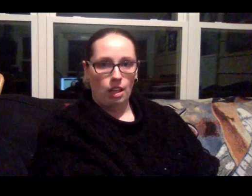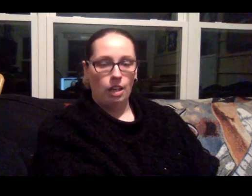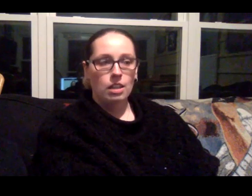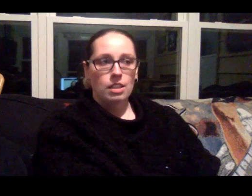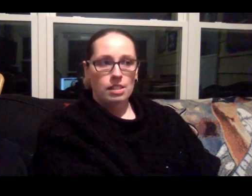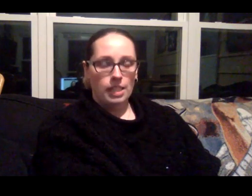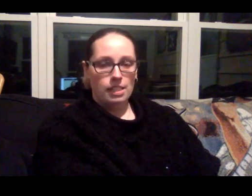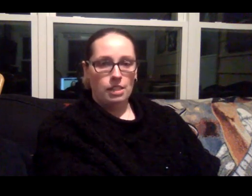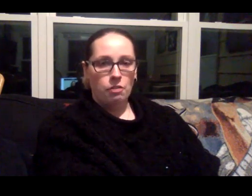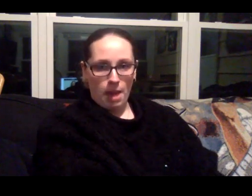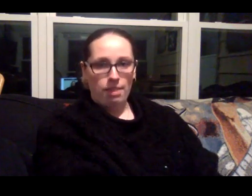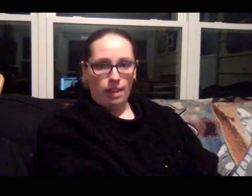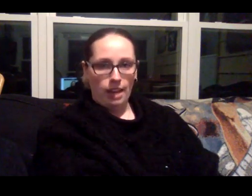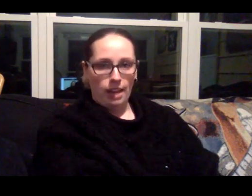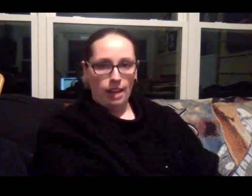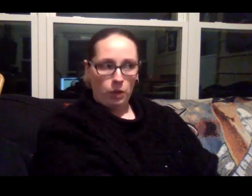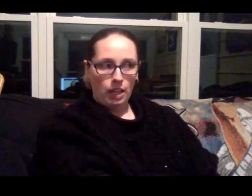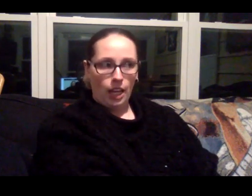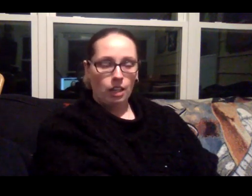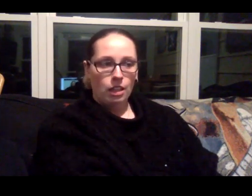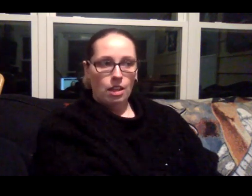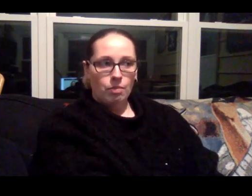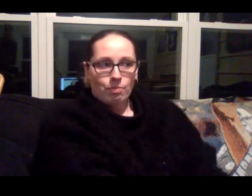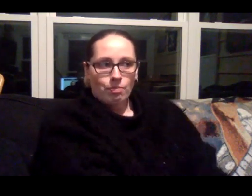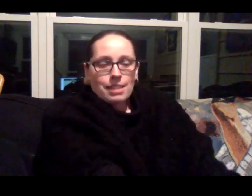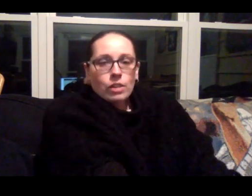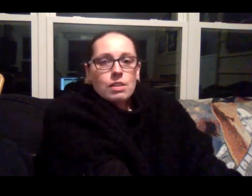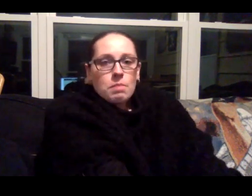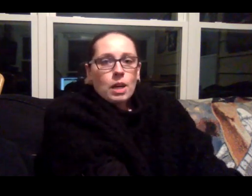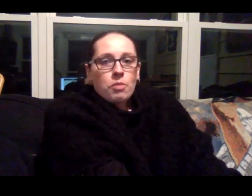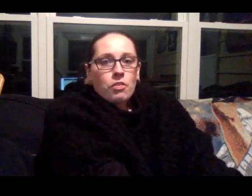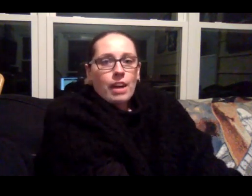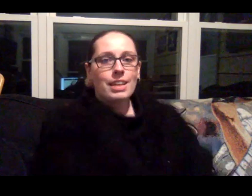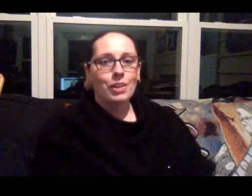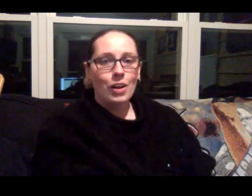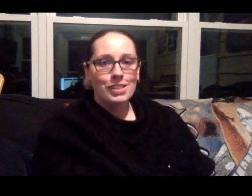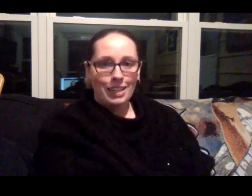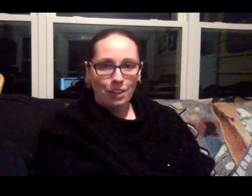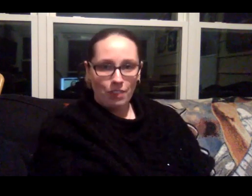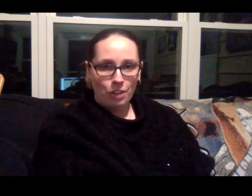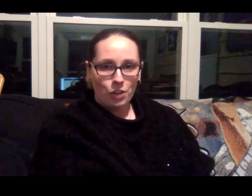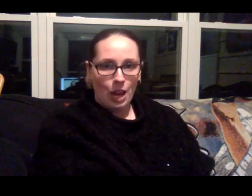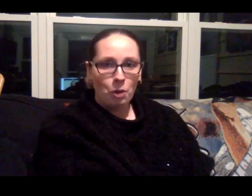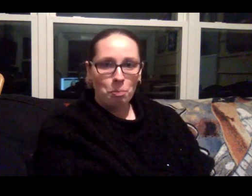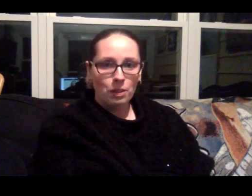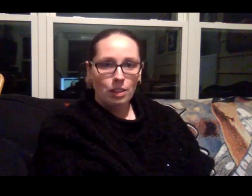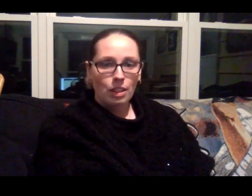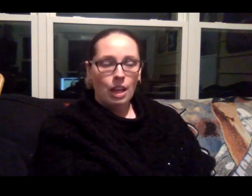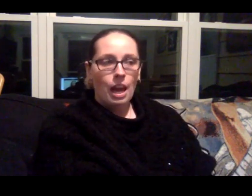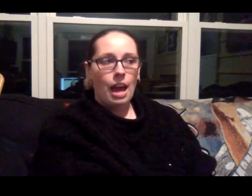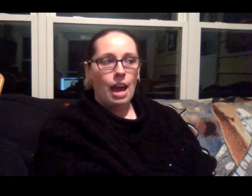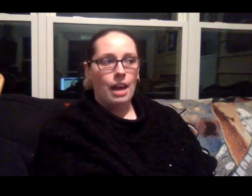the 60 for math and 90 for reading. That still doesn't make up for the fact that he lost a year of extra help. Yeah.